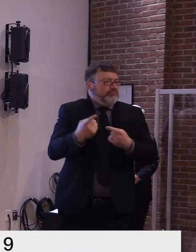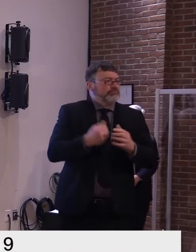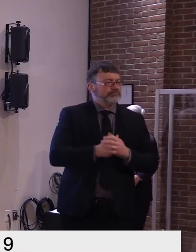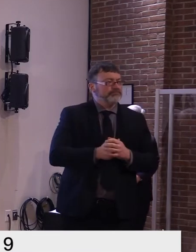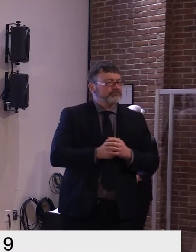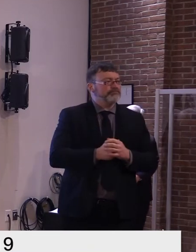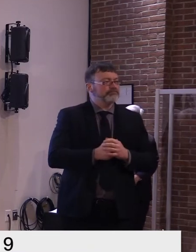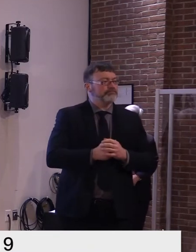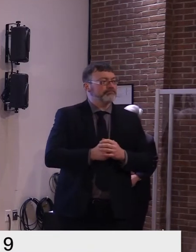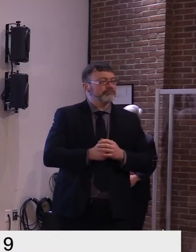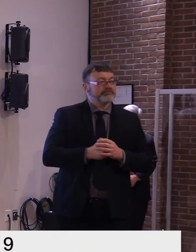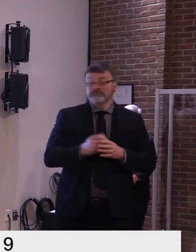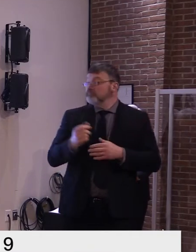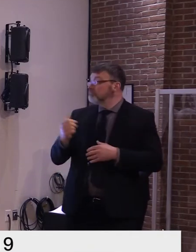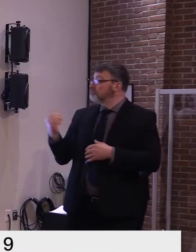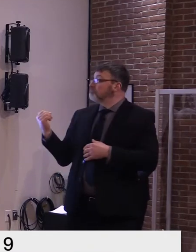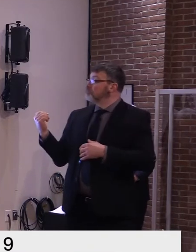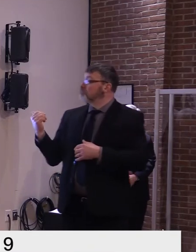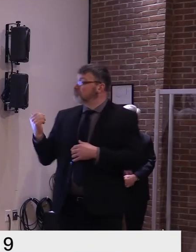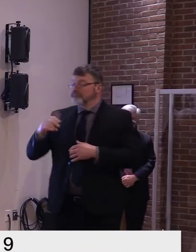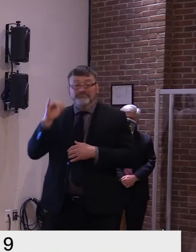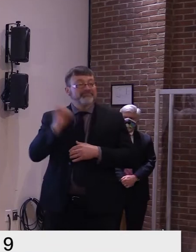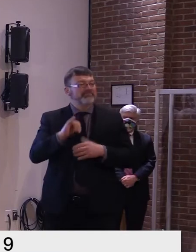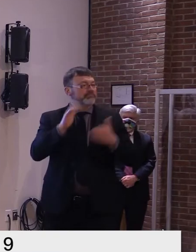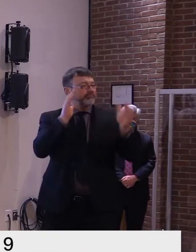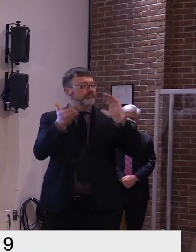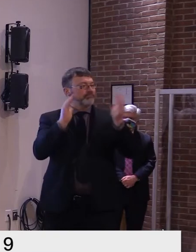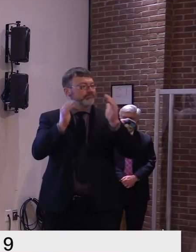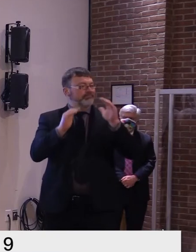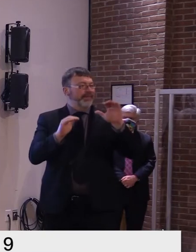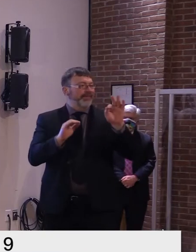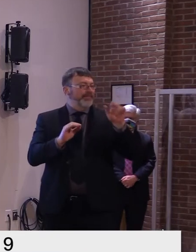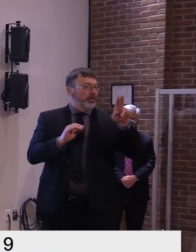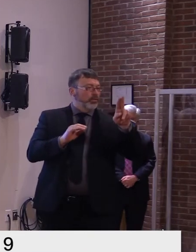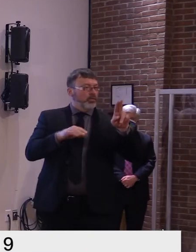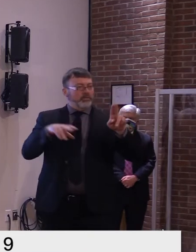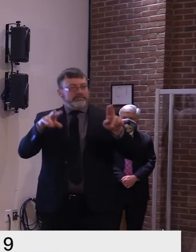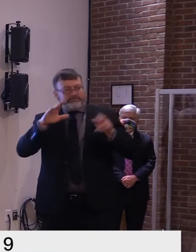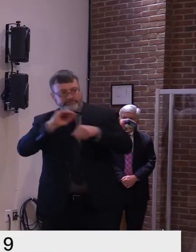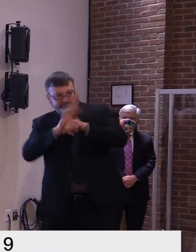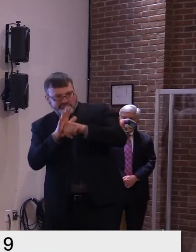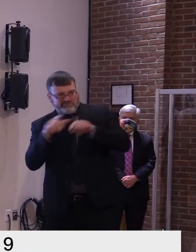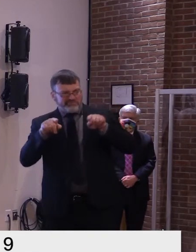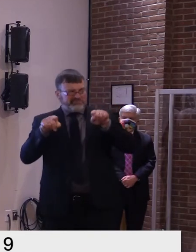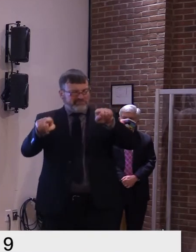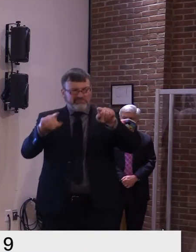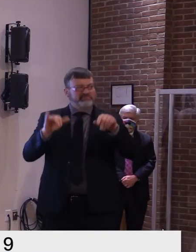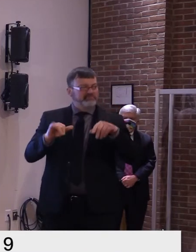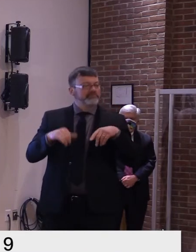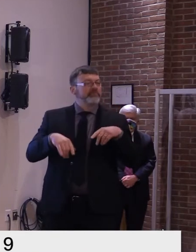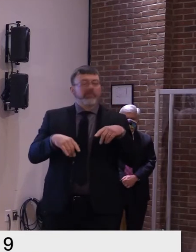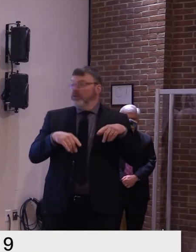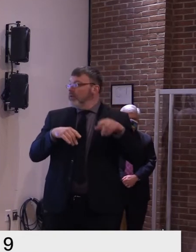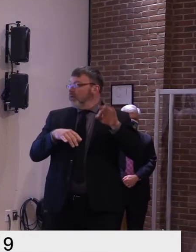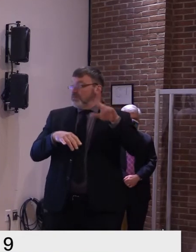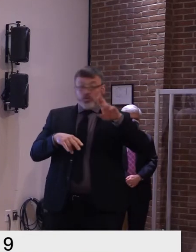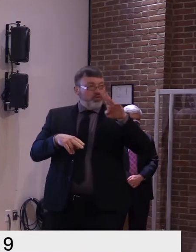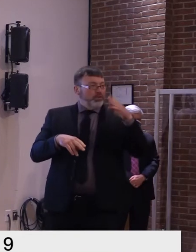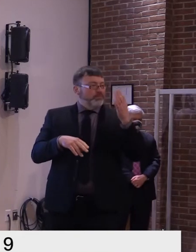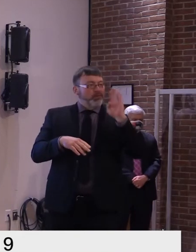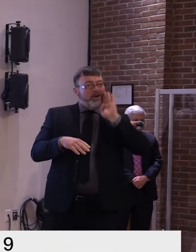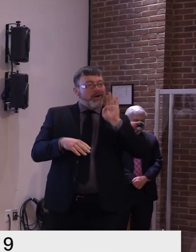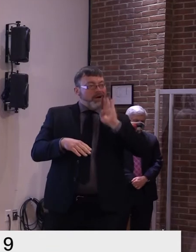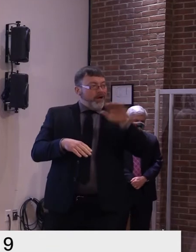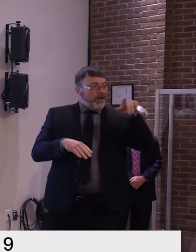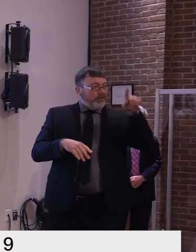syndromic surveillance data, which is confirmatory not only regarding COVID, but confirmatory in some sense regarding influenza